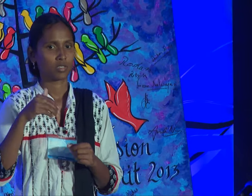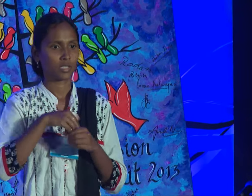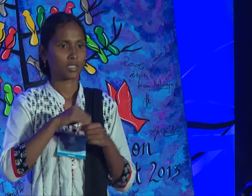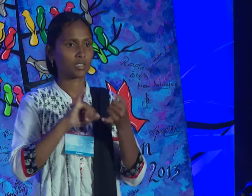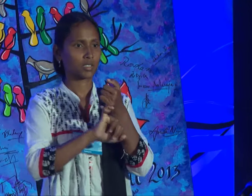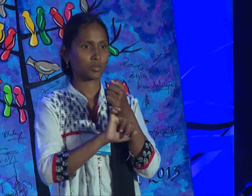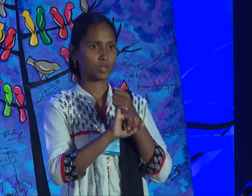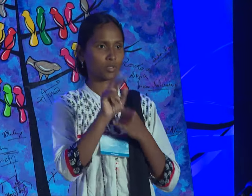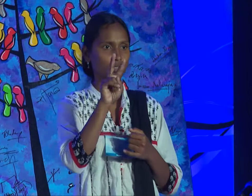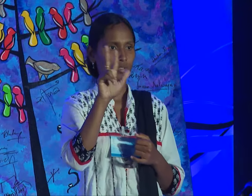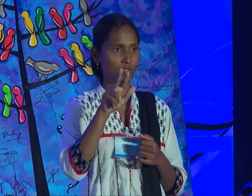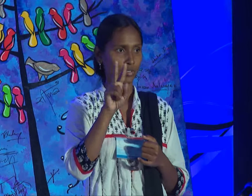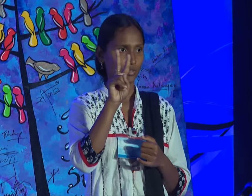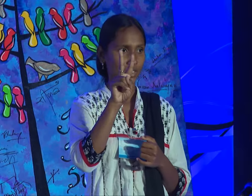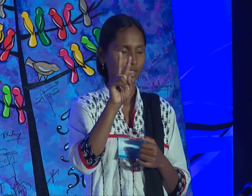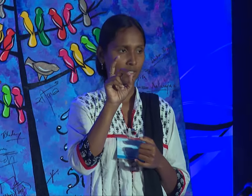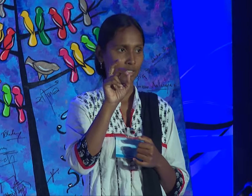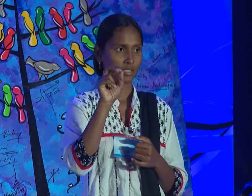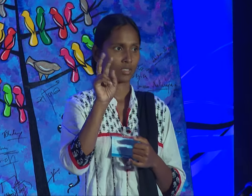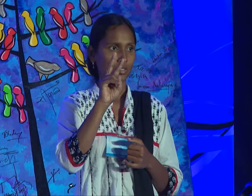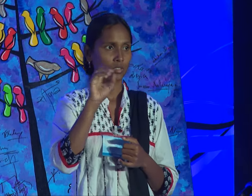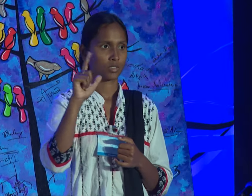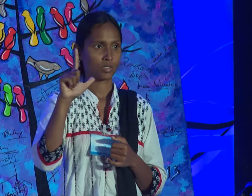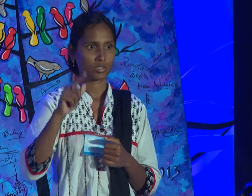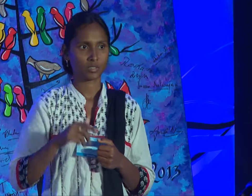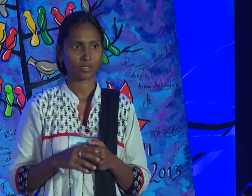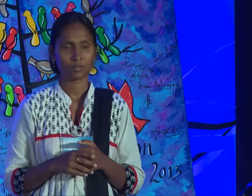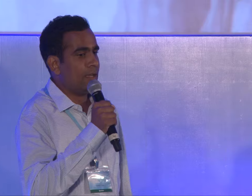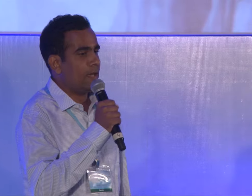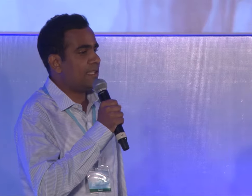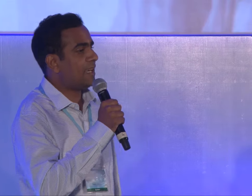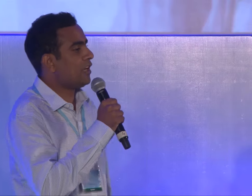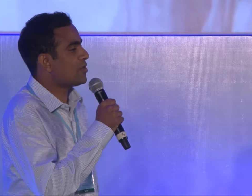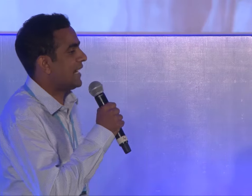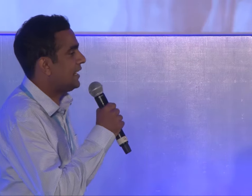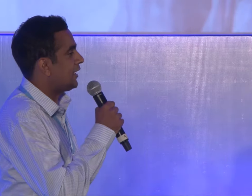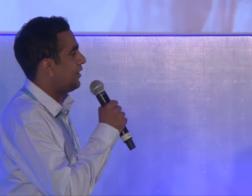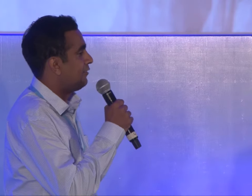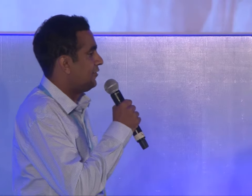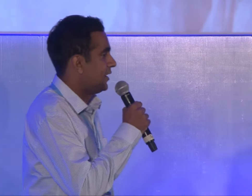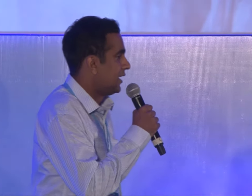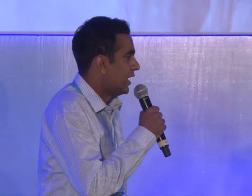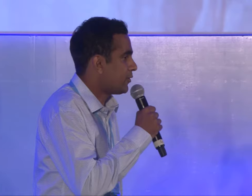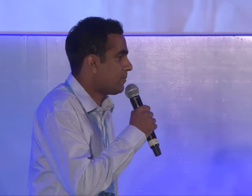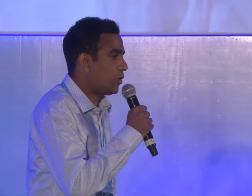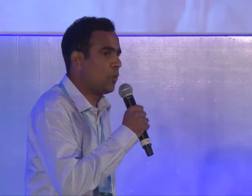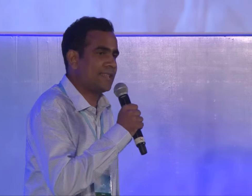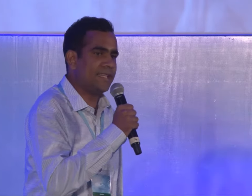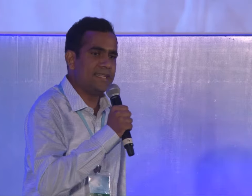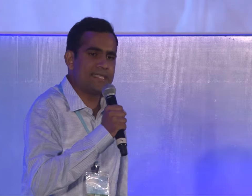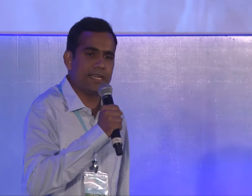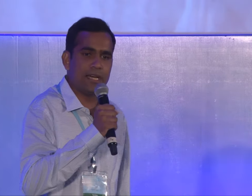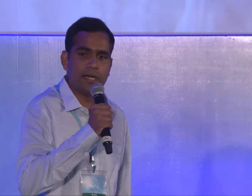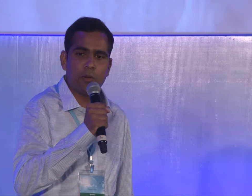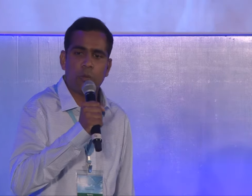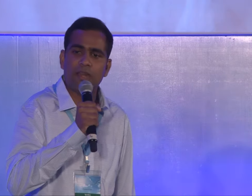we came across this article written by Rudranil Sengupta of Mint. The article was titled Tough Enough. It was about two